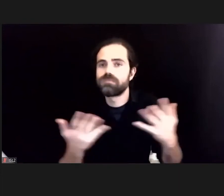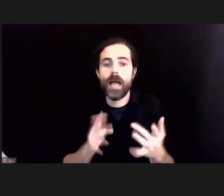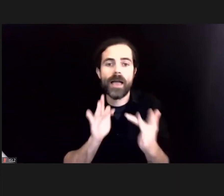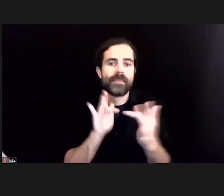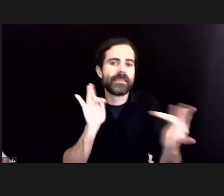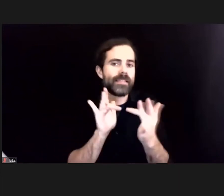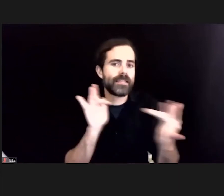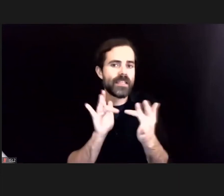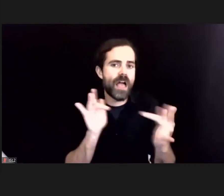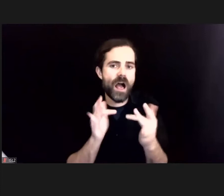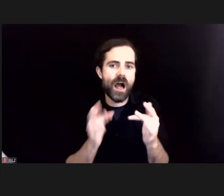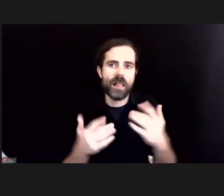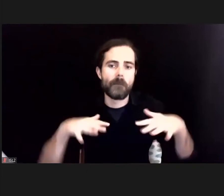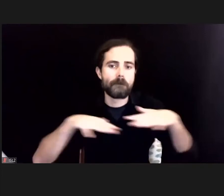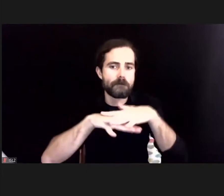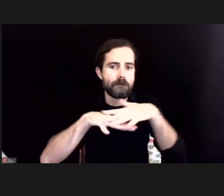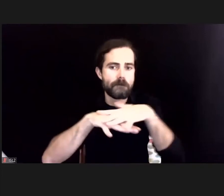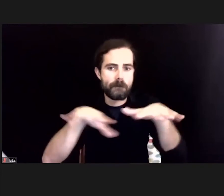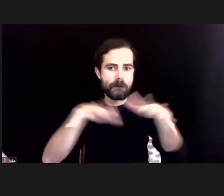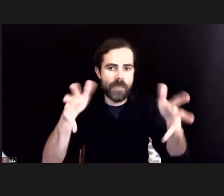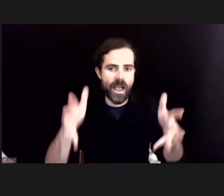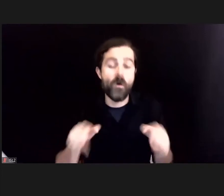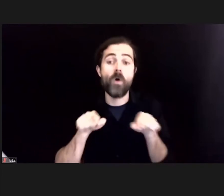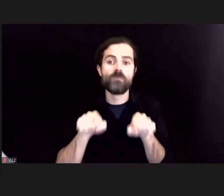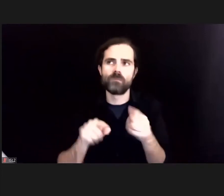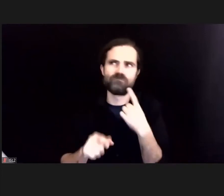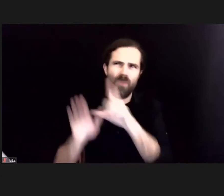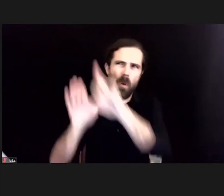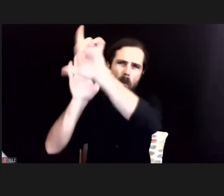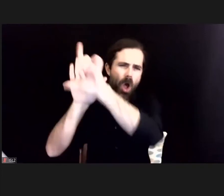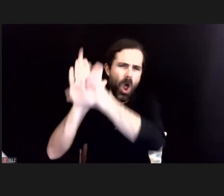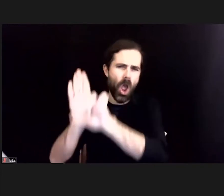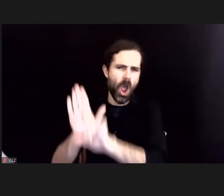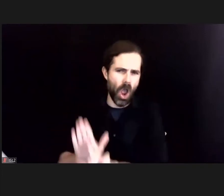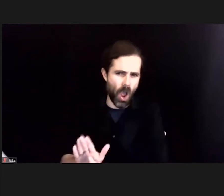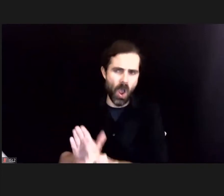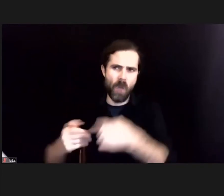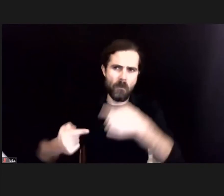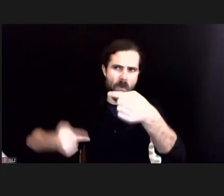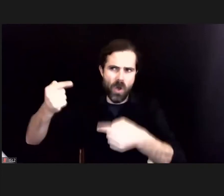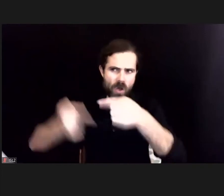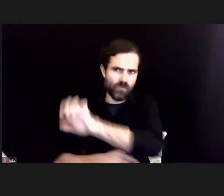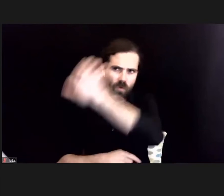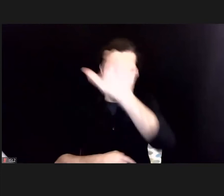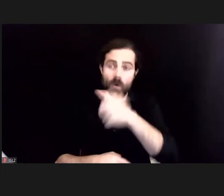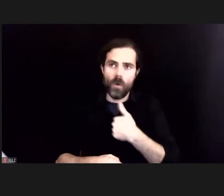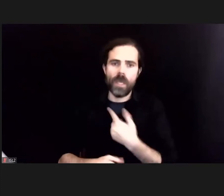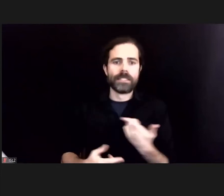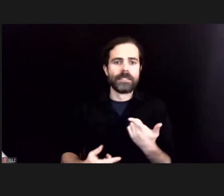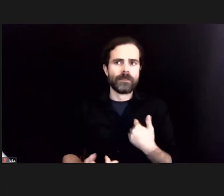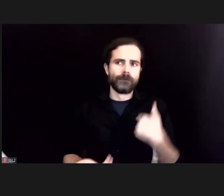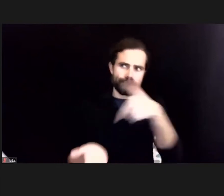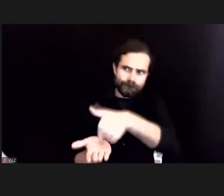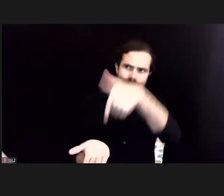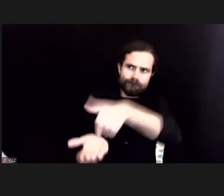of policies concerning digital, in which we always make sure that accessibility is a strong